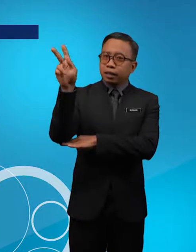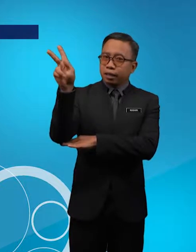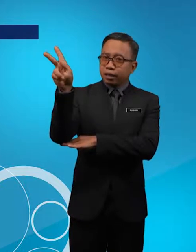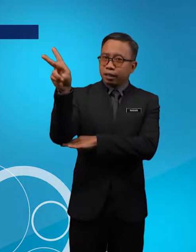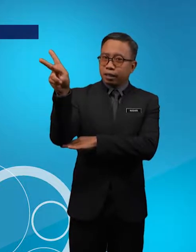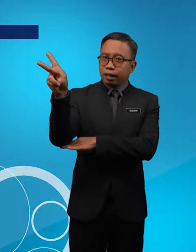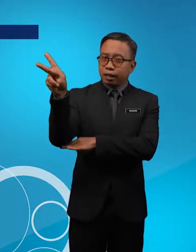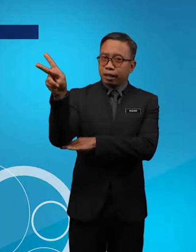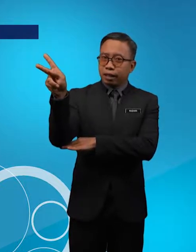K